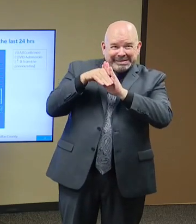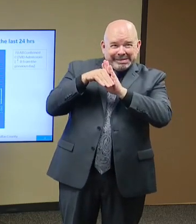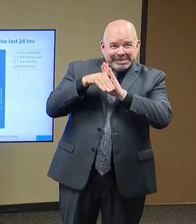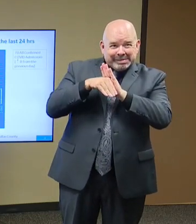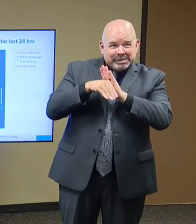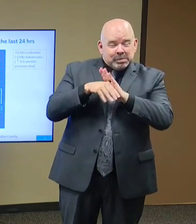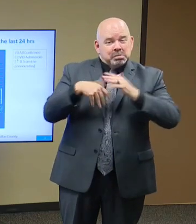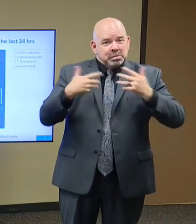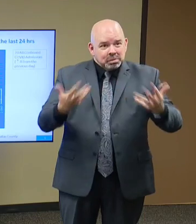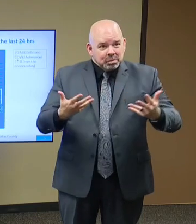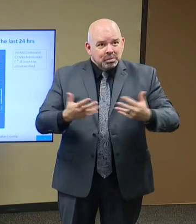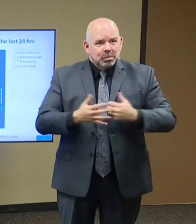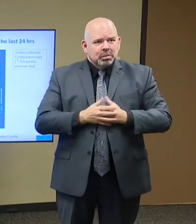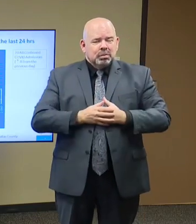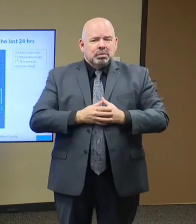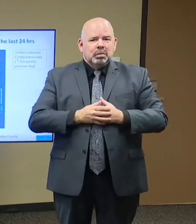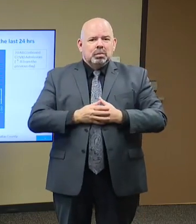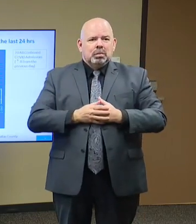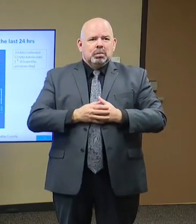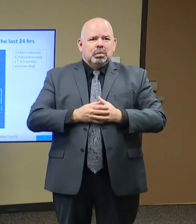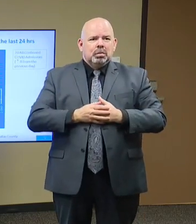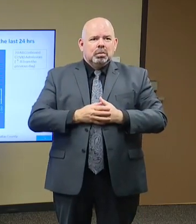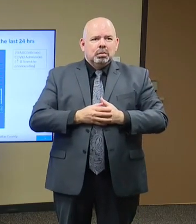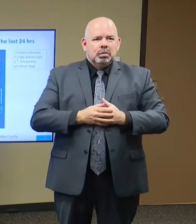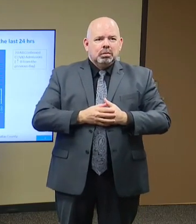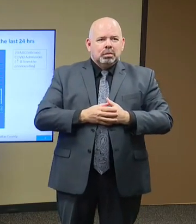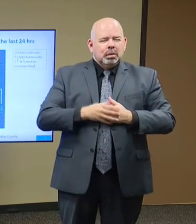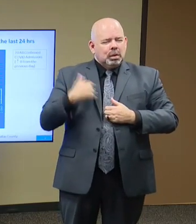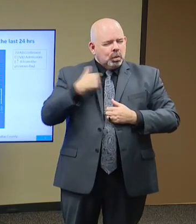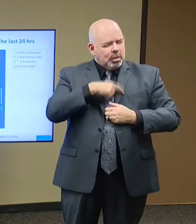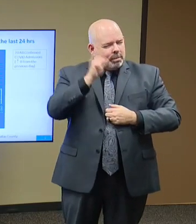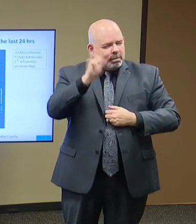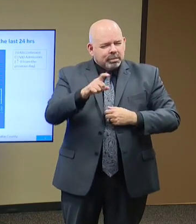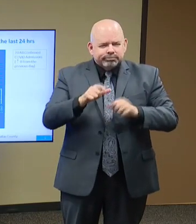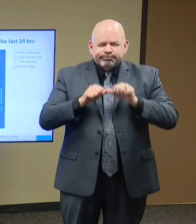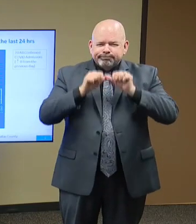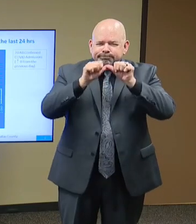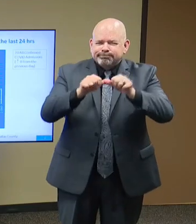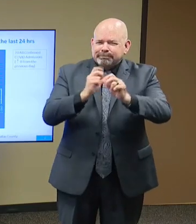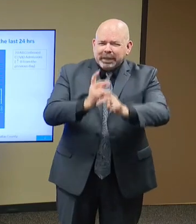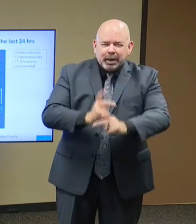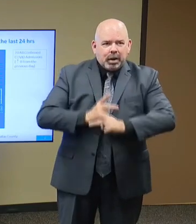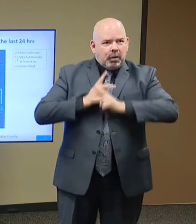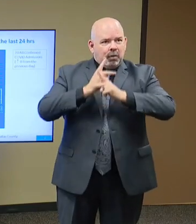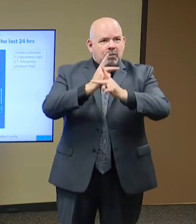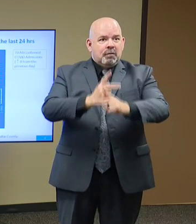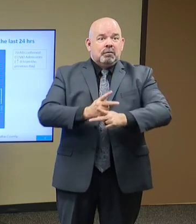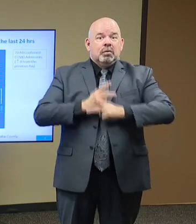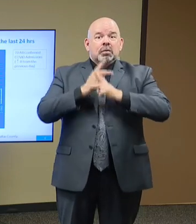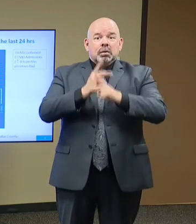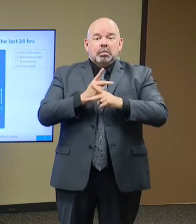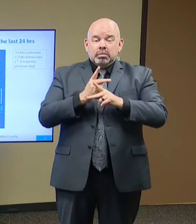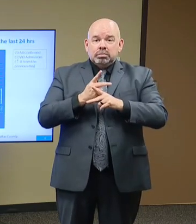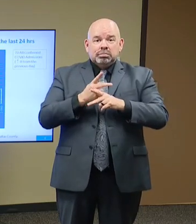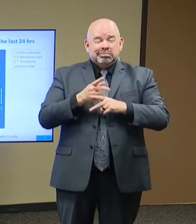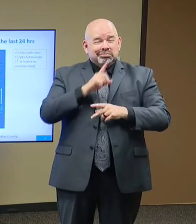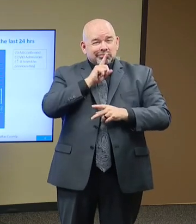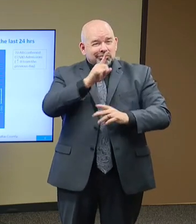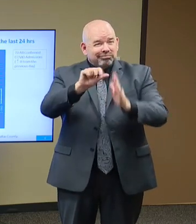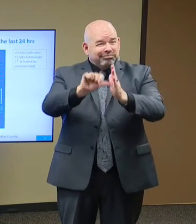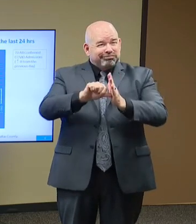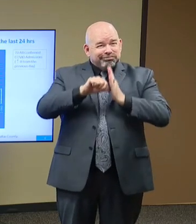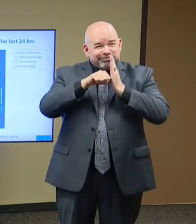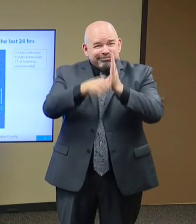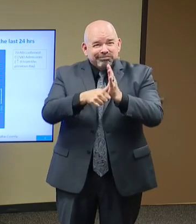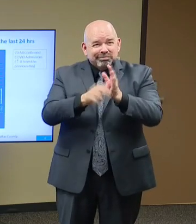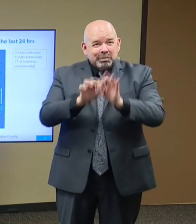in a precarious position, and as the judge mentioned, it's really very important that as we move from red to orange, it doesn't